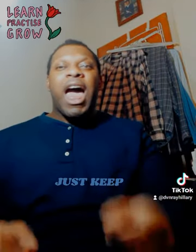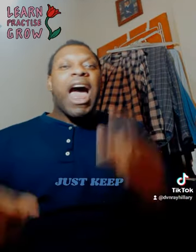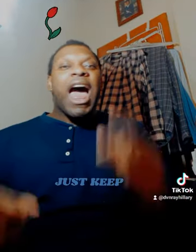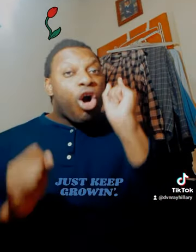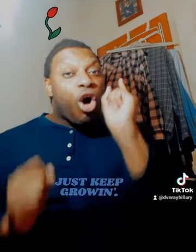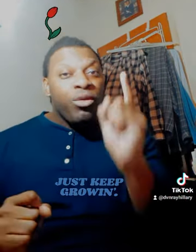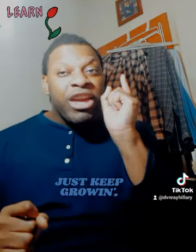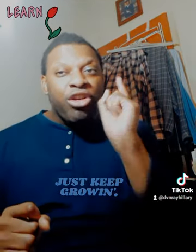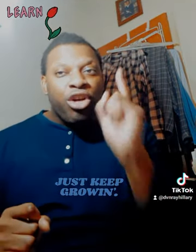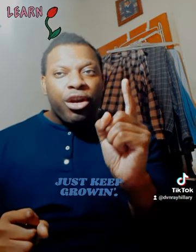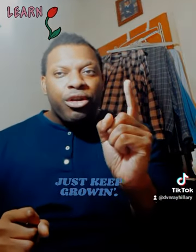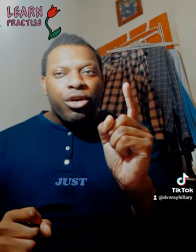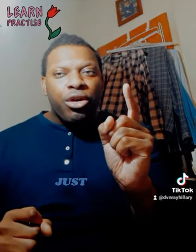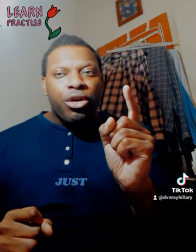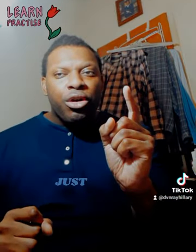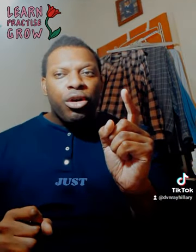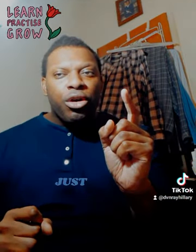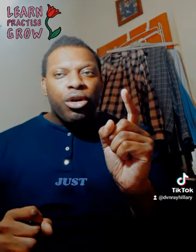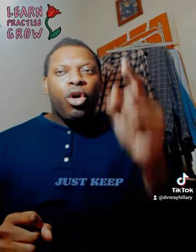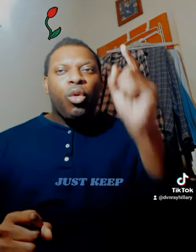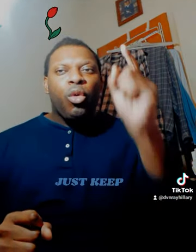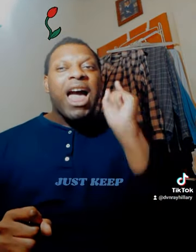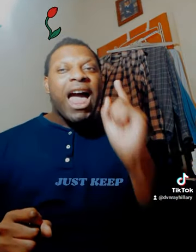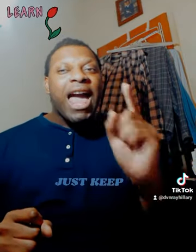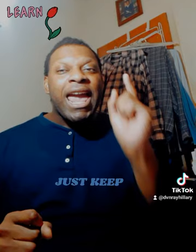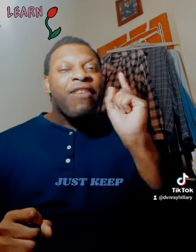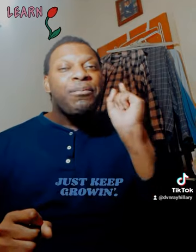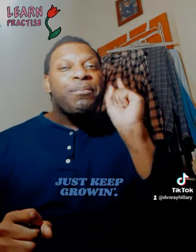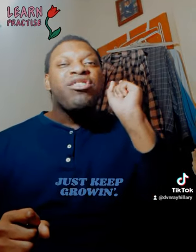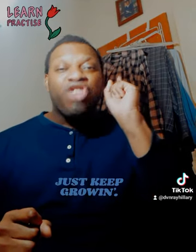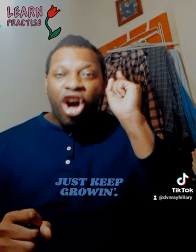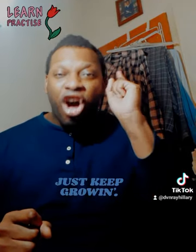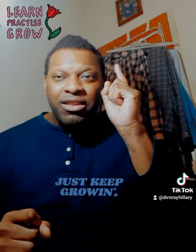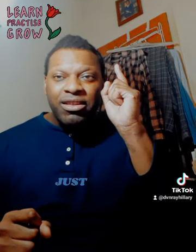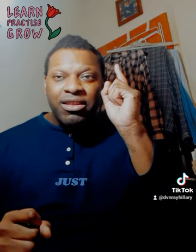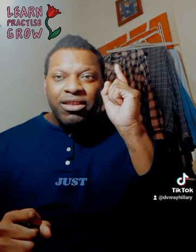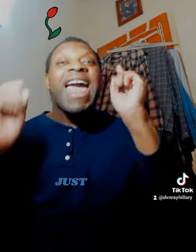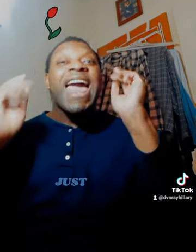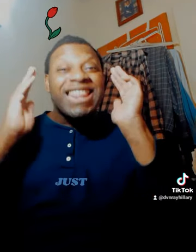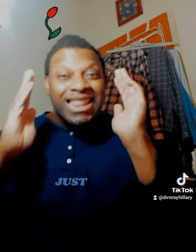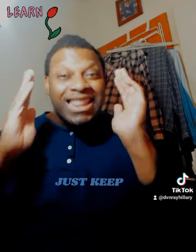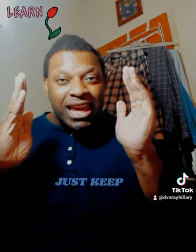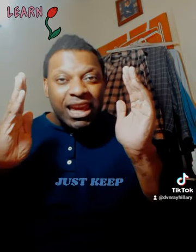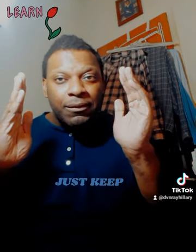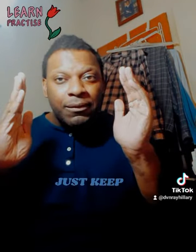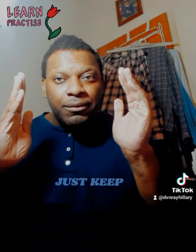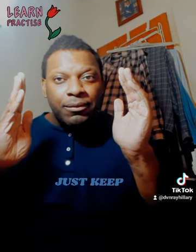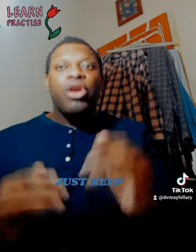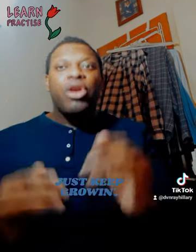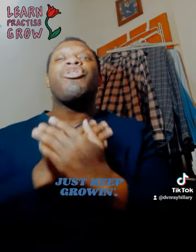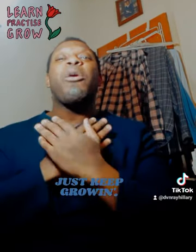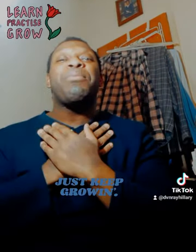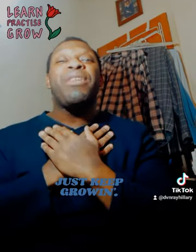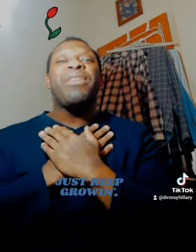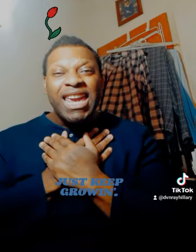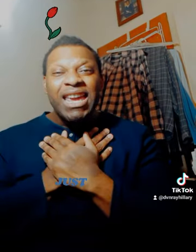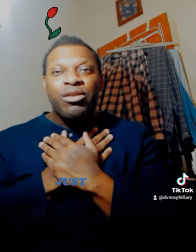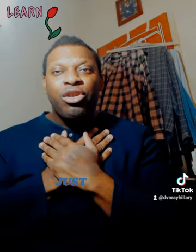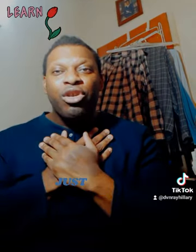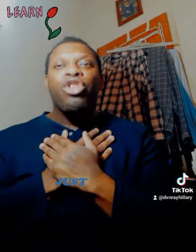I only learn what I have been taught and seen. So please do